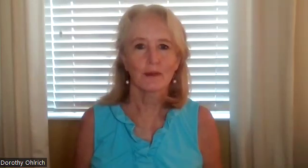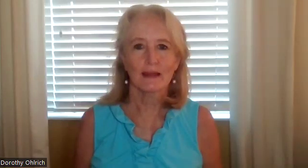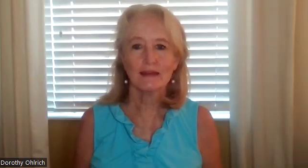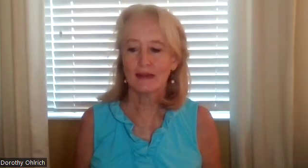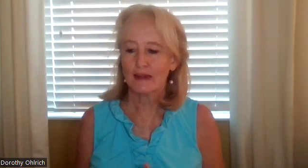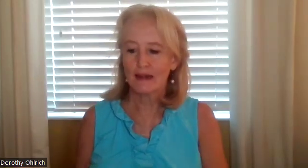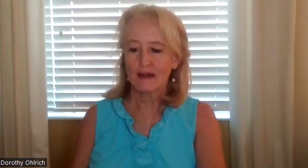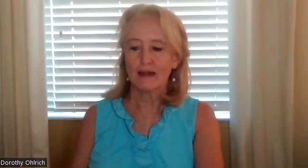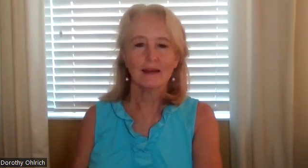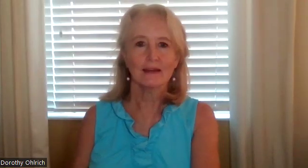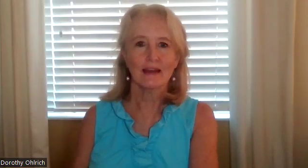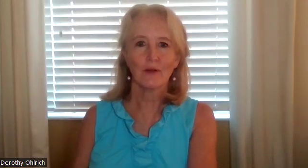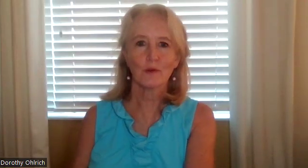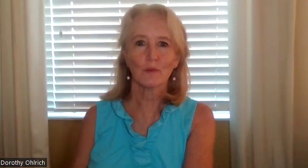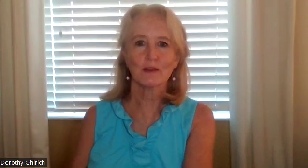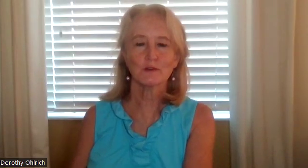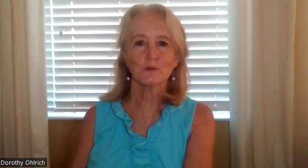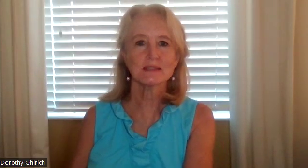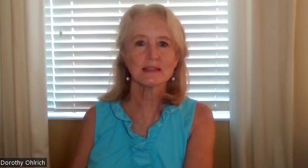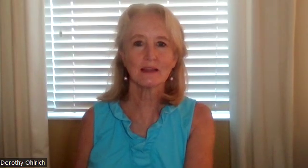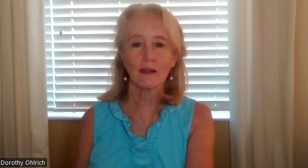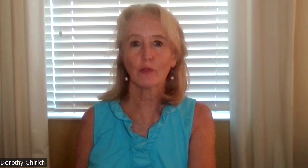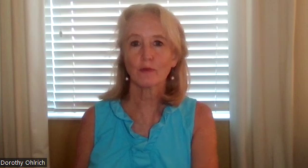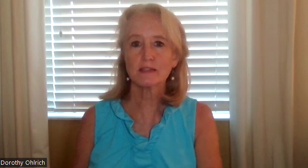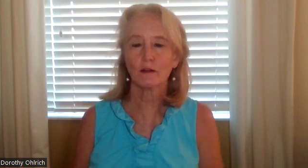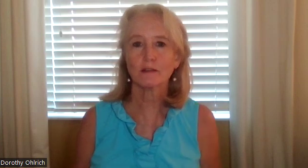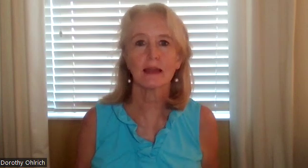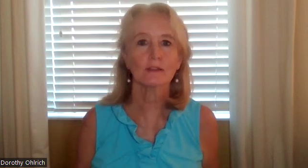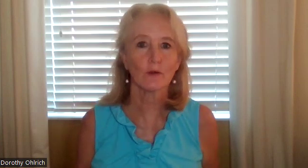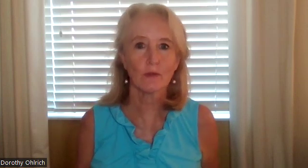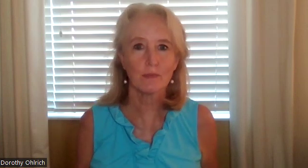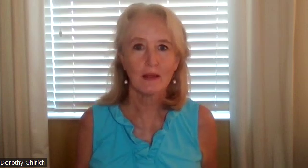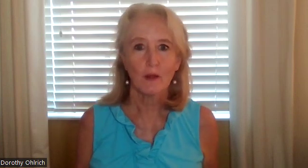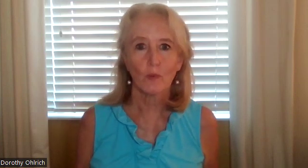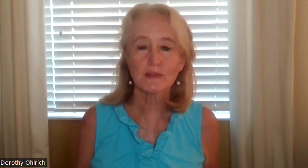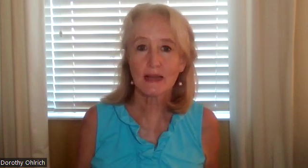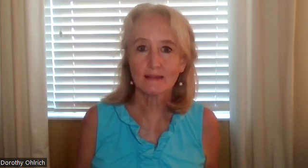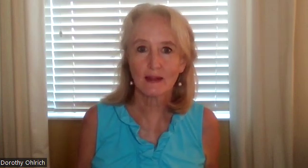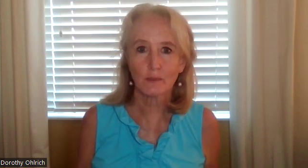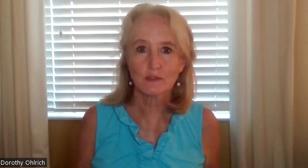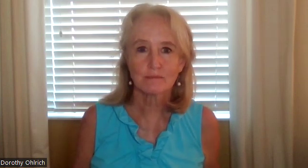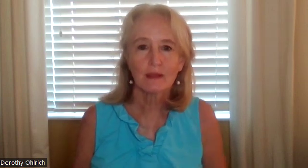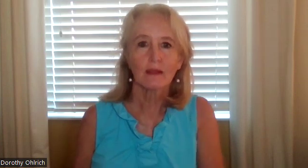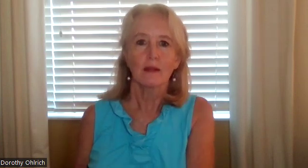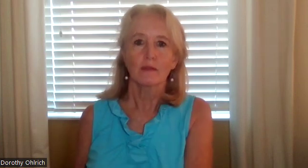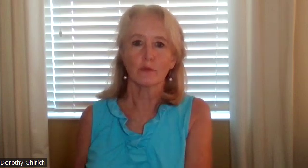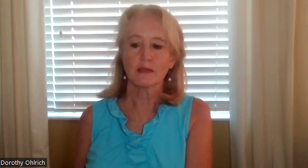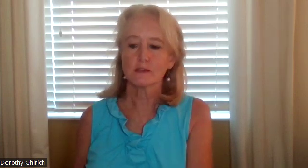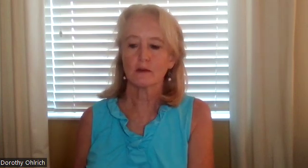Okay. Now we're going to sing 3 songs and learn them with sign language. The 3